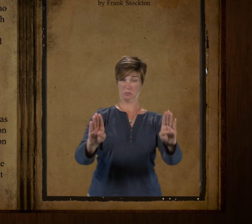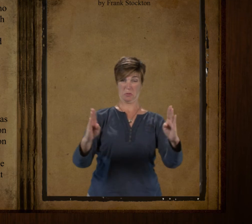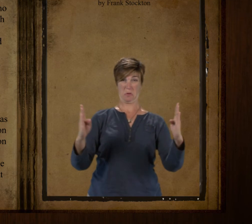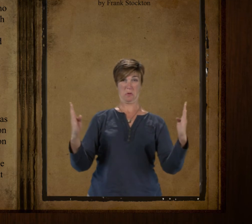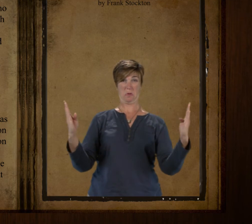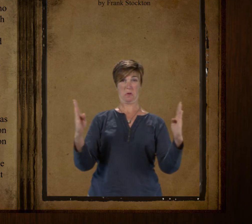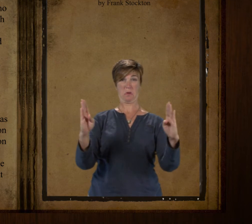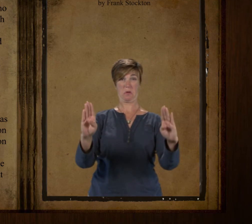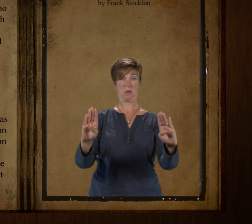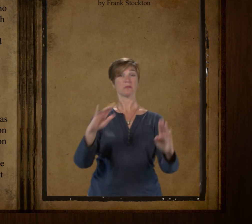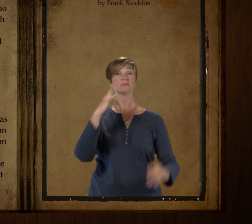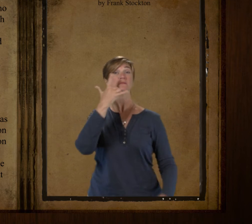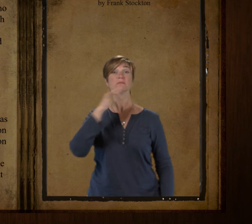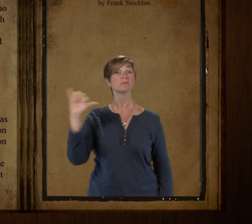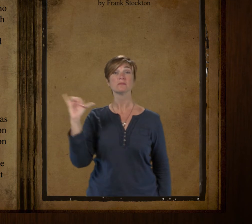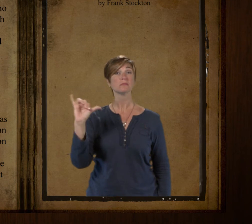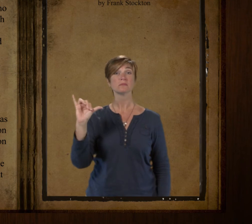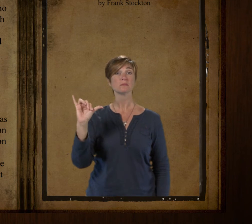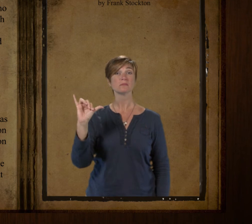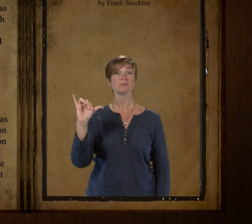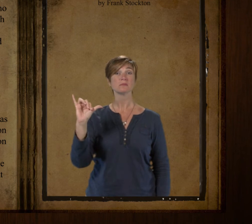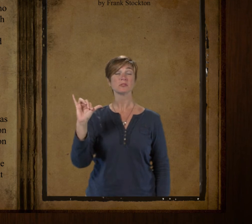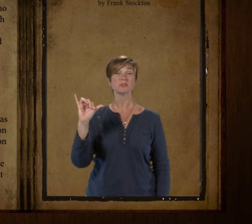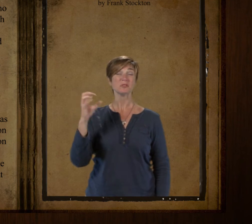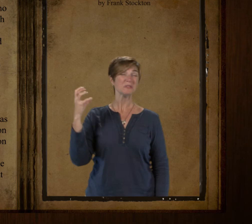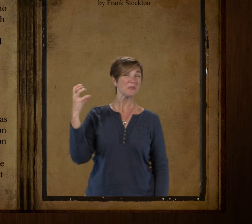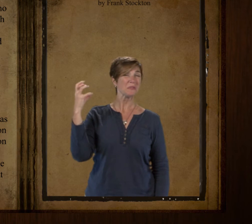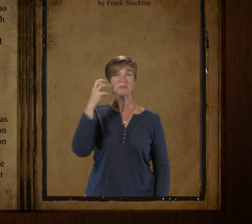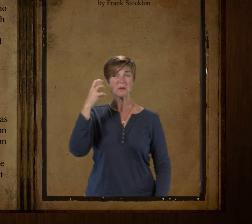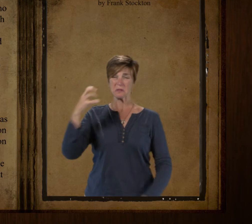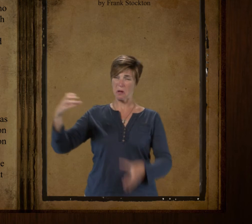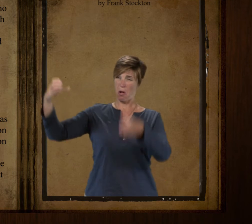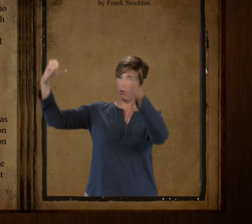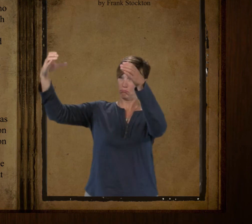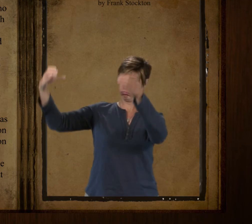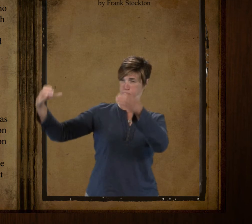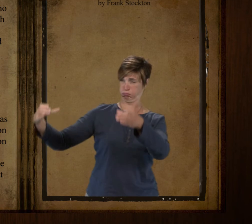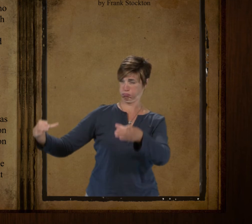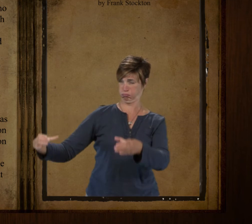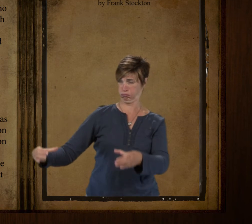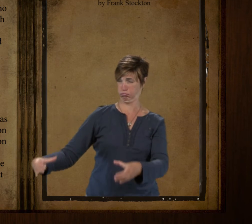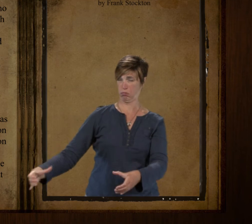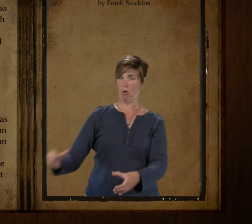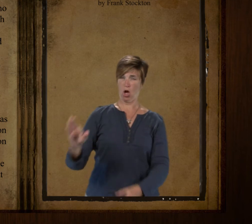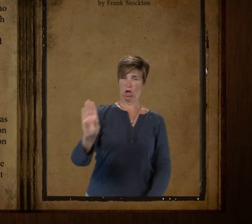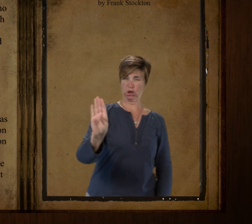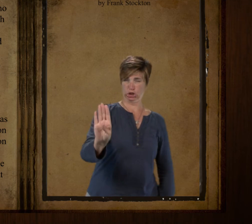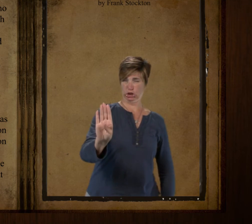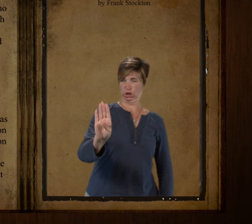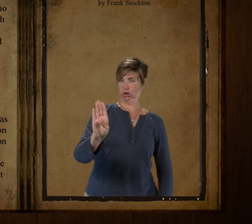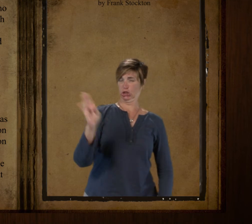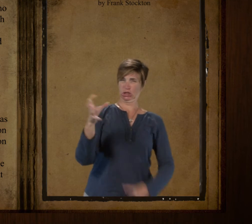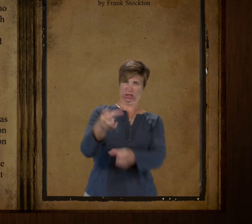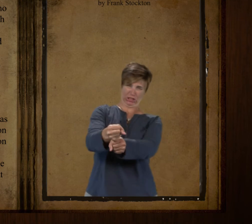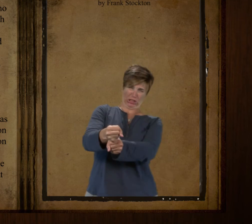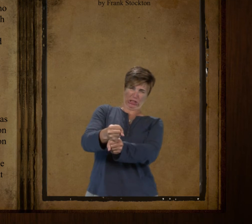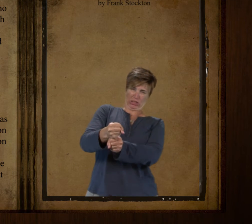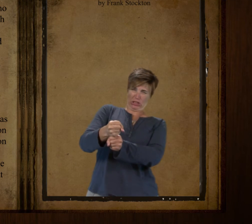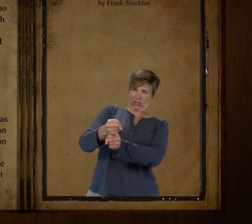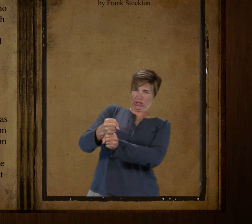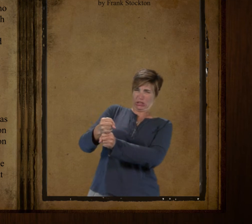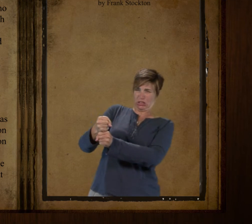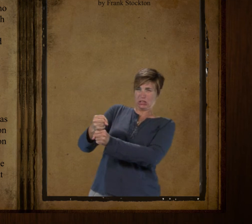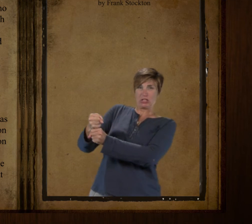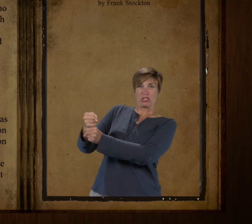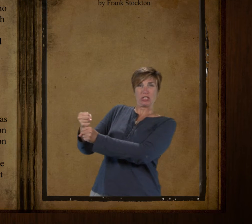open front, and which waited the lady. Through these thick doors, heavily curtained with